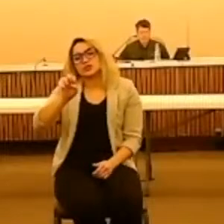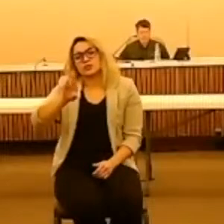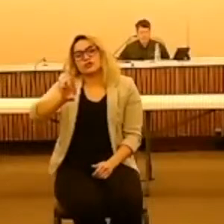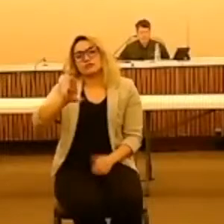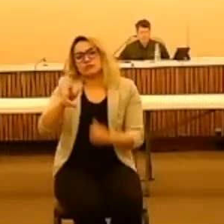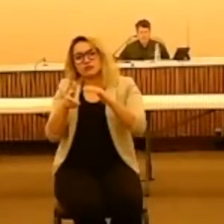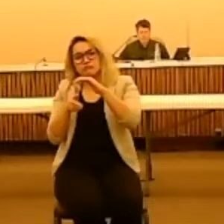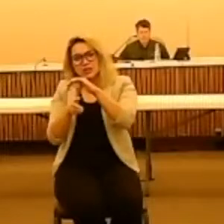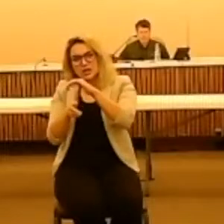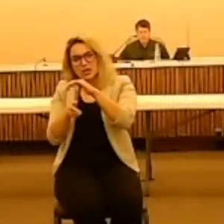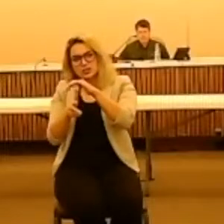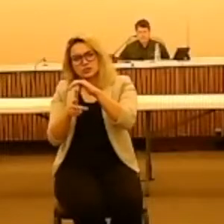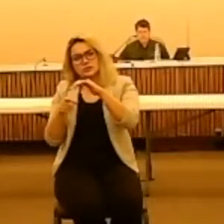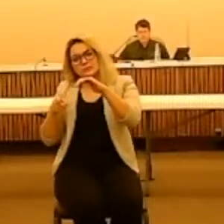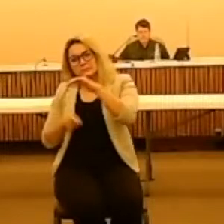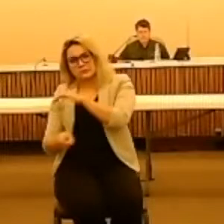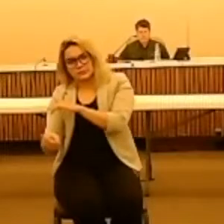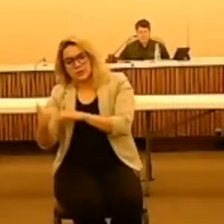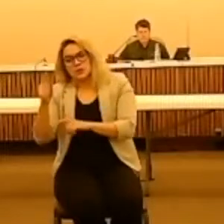the